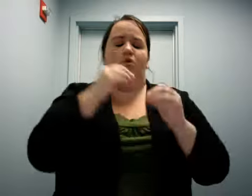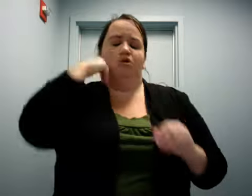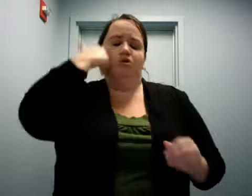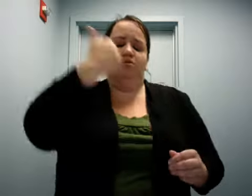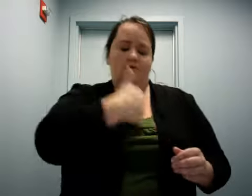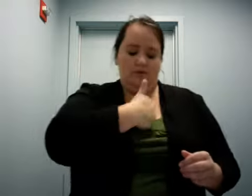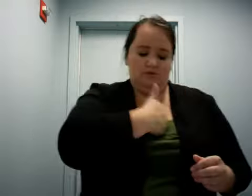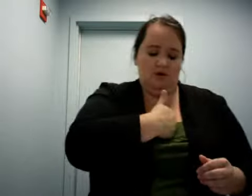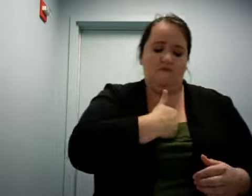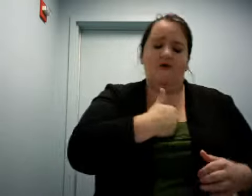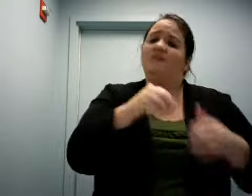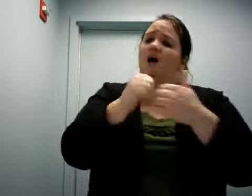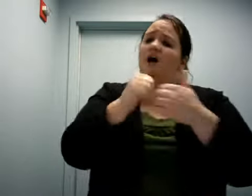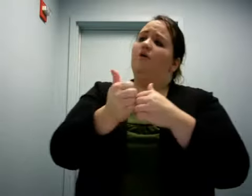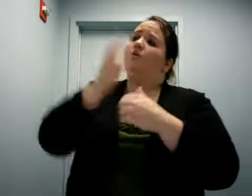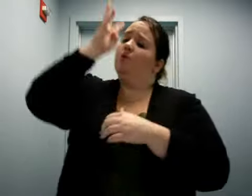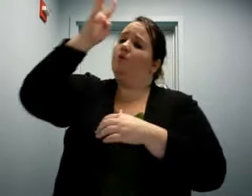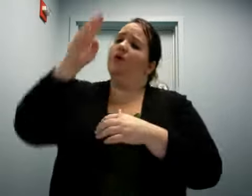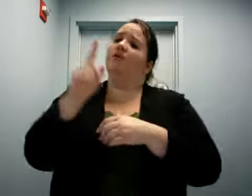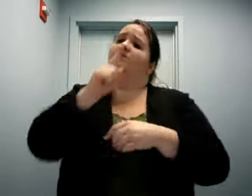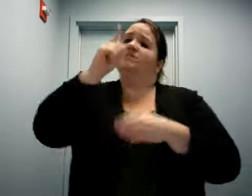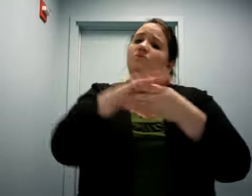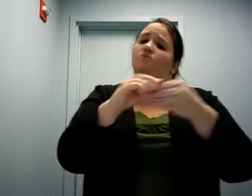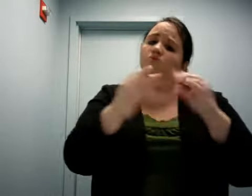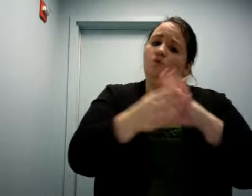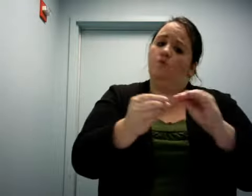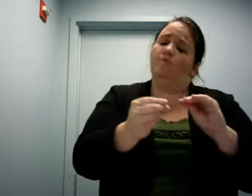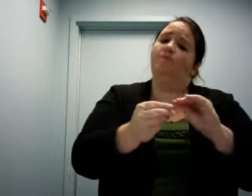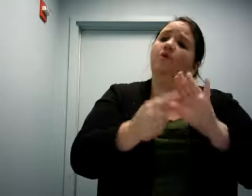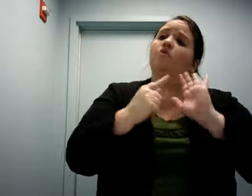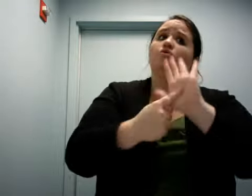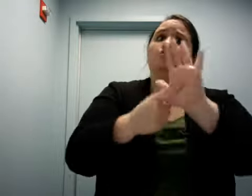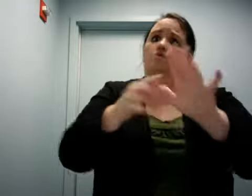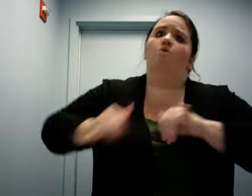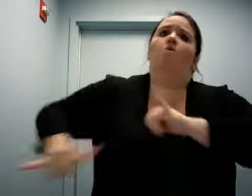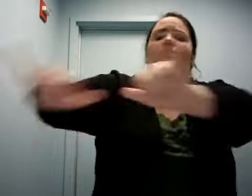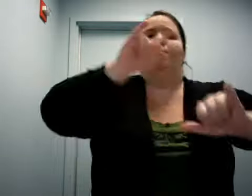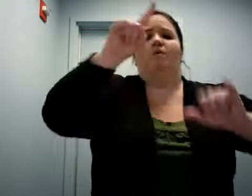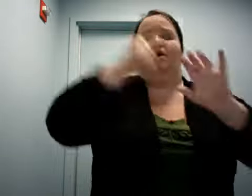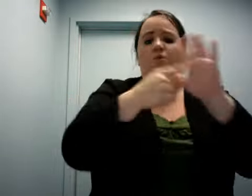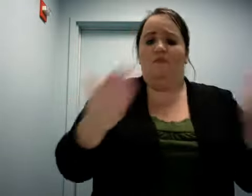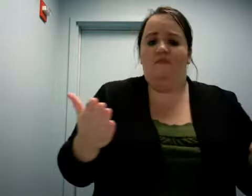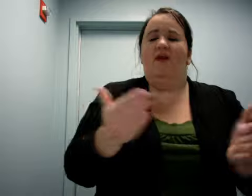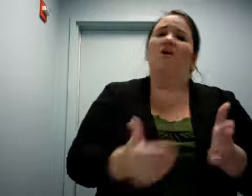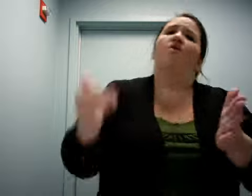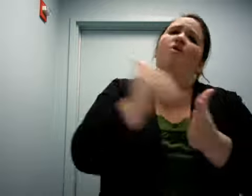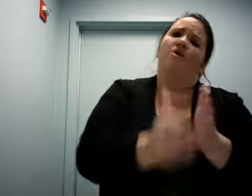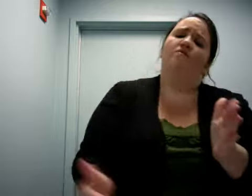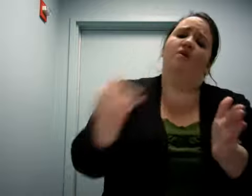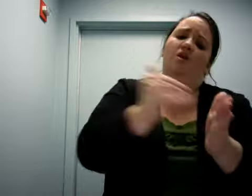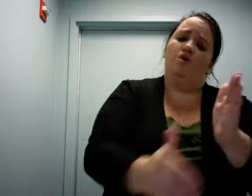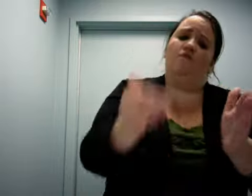Show a people as one thing, as only one thing, over and over again, and that is what they become.